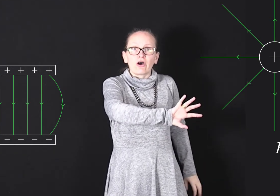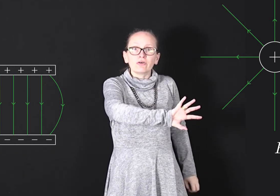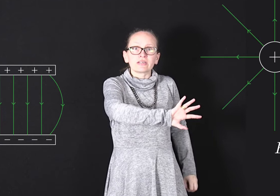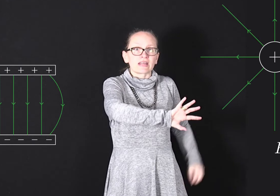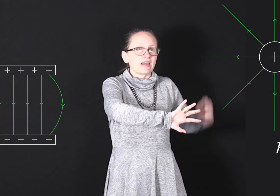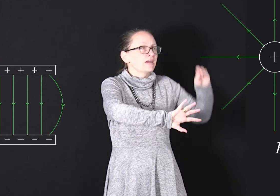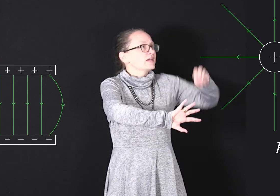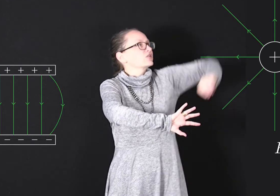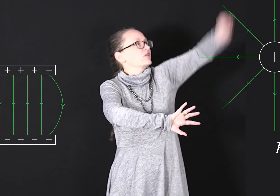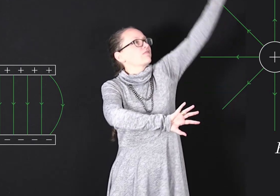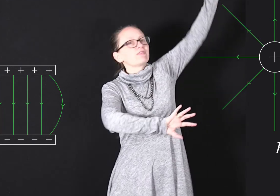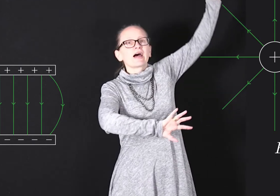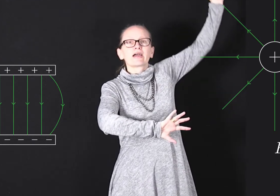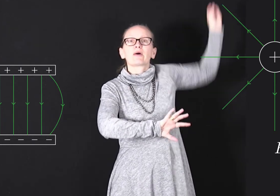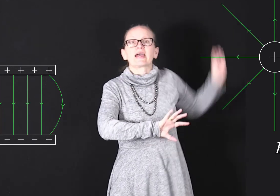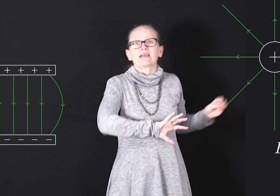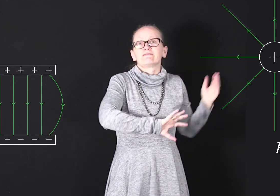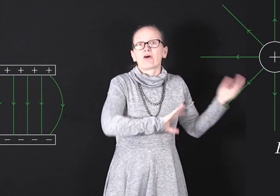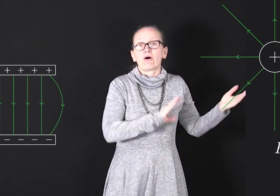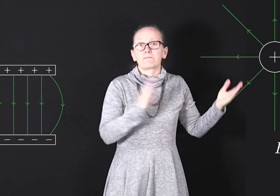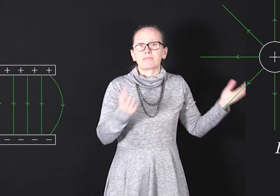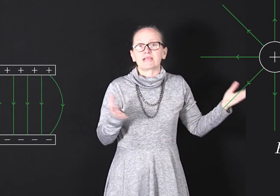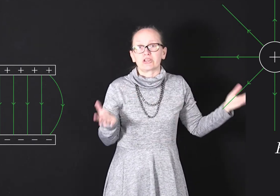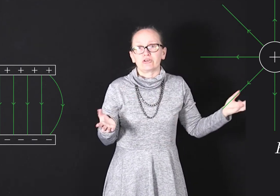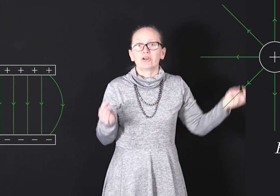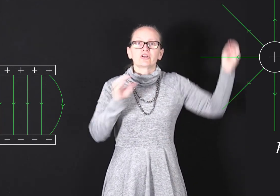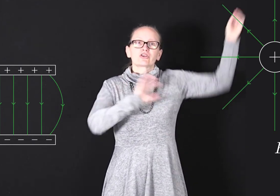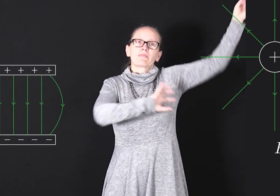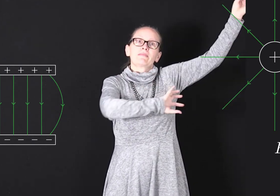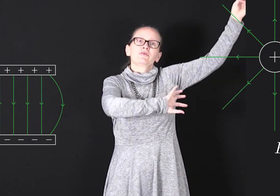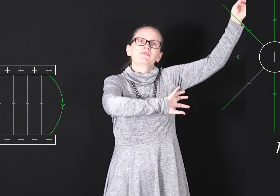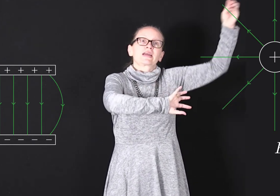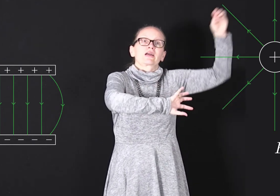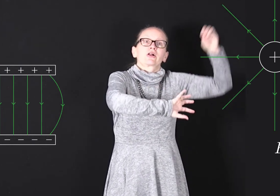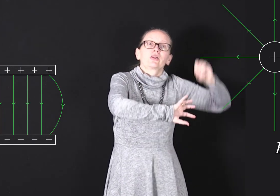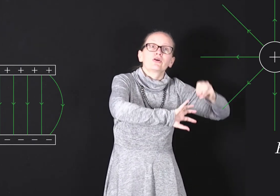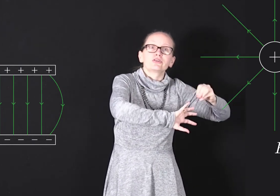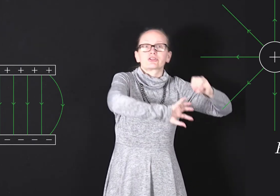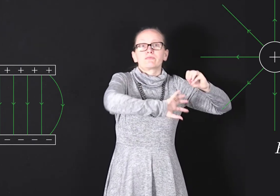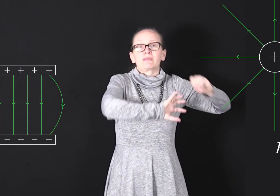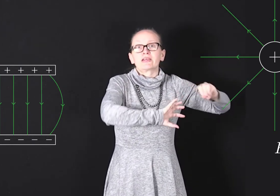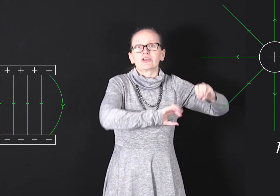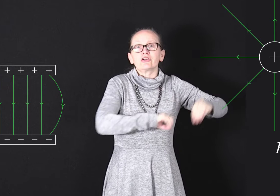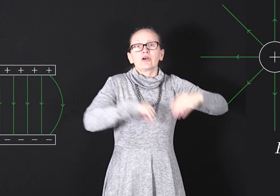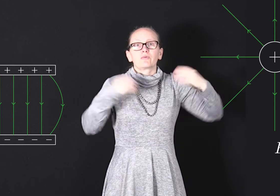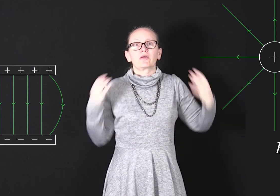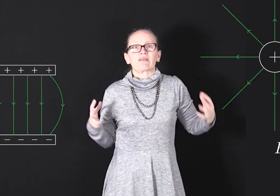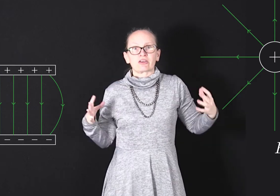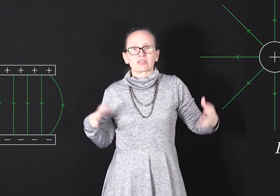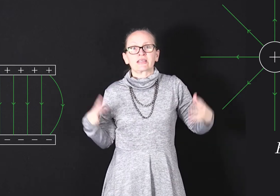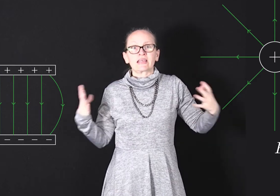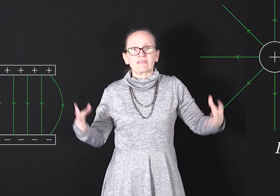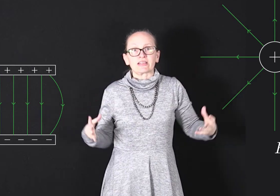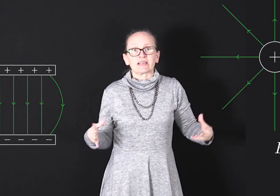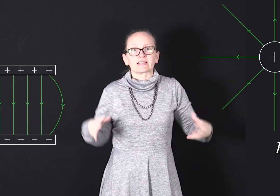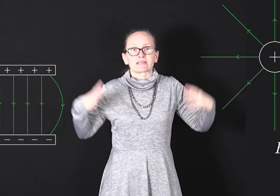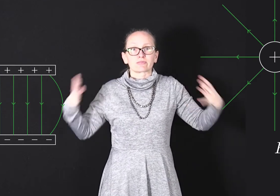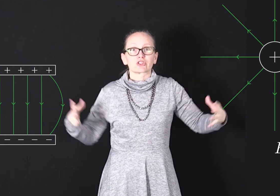hold it there, it's going to fly away from big Q. So by moving it closer to big Q, we've actually given it some